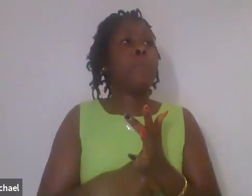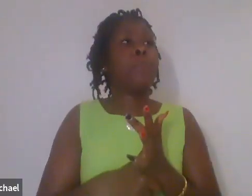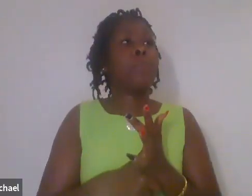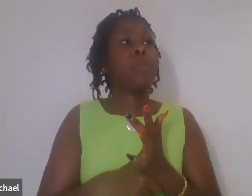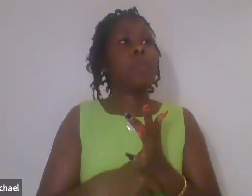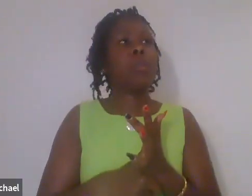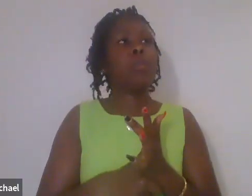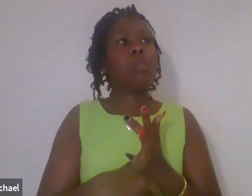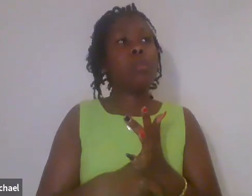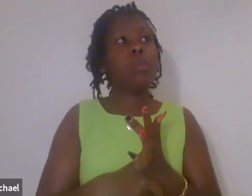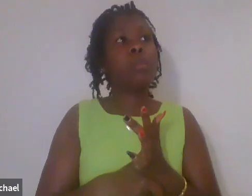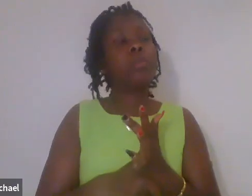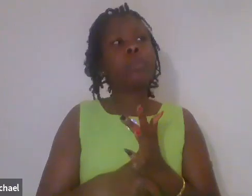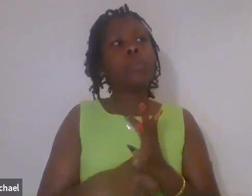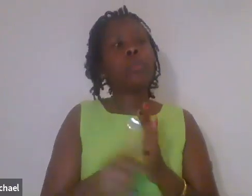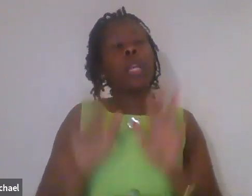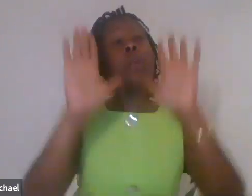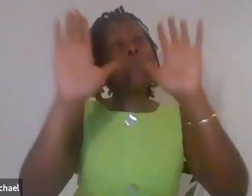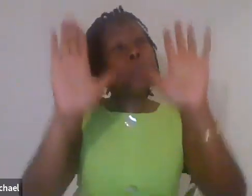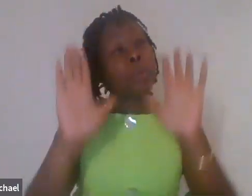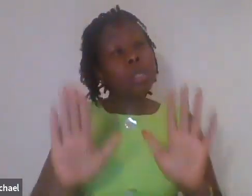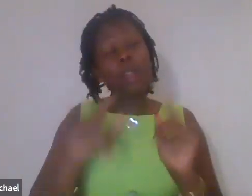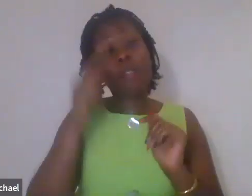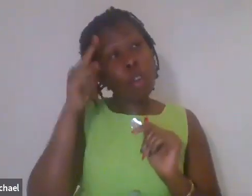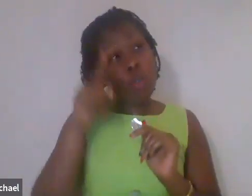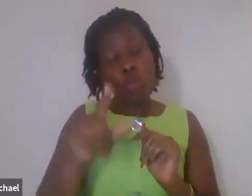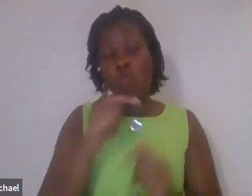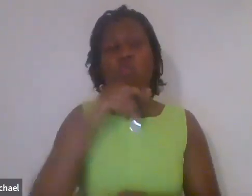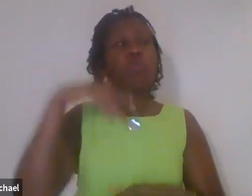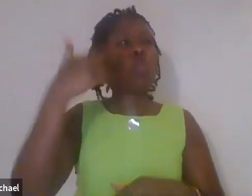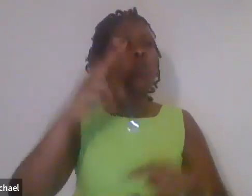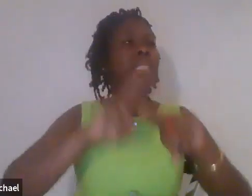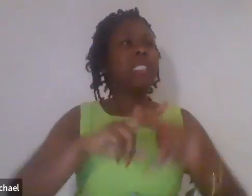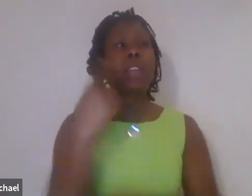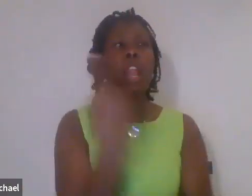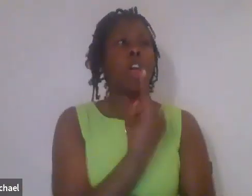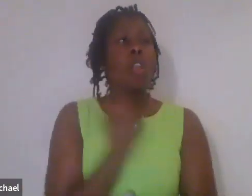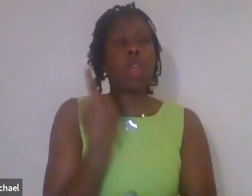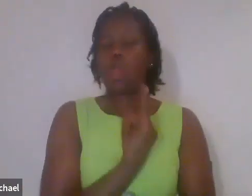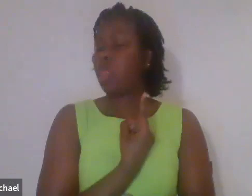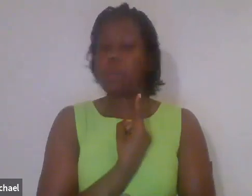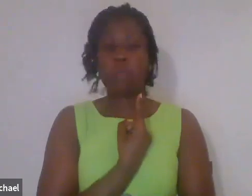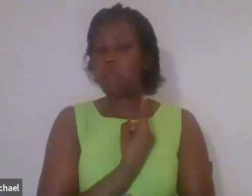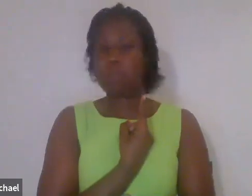When you dwell on negativity, it will bring some mental issues. Don't always sit alone.